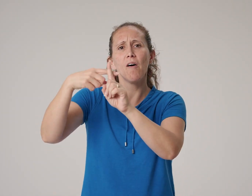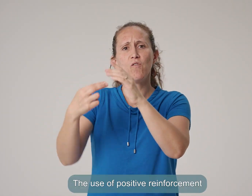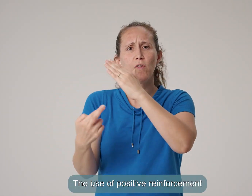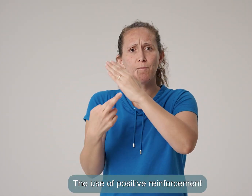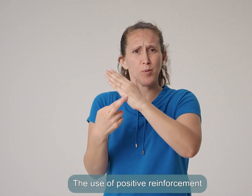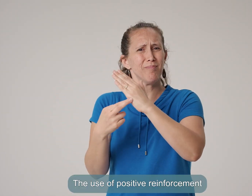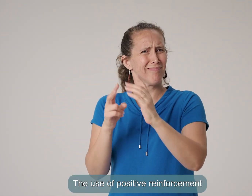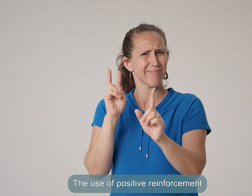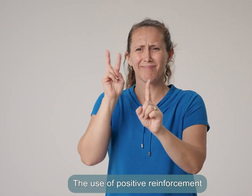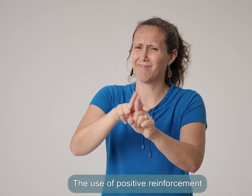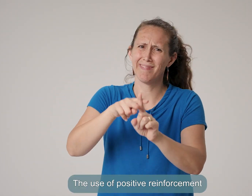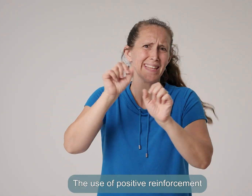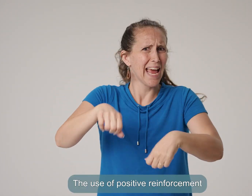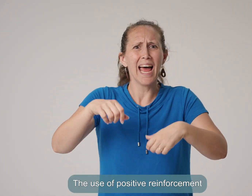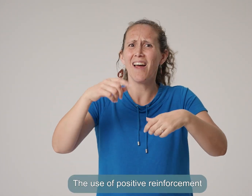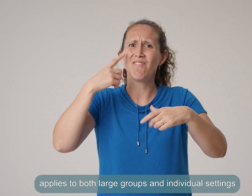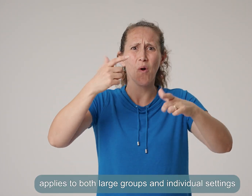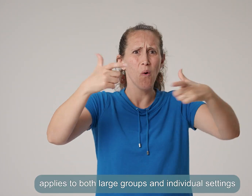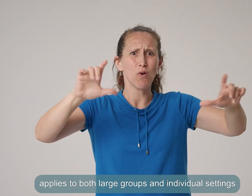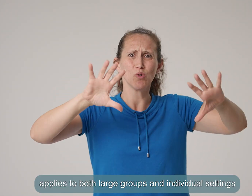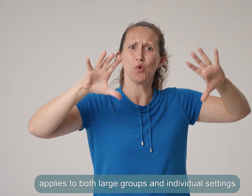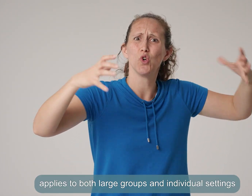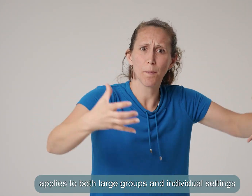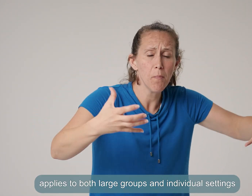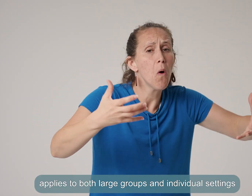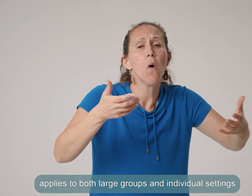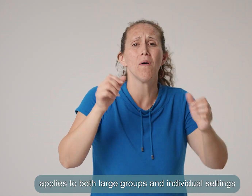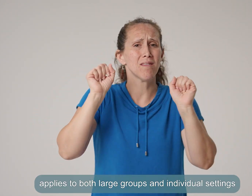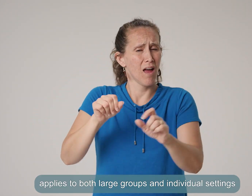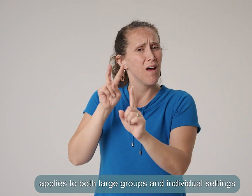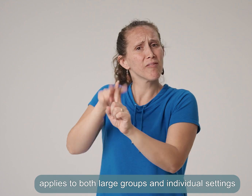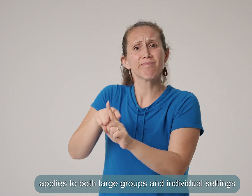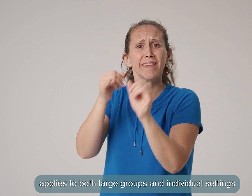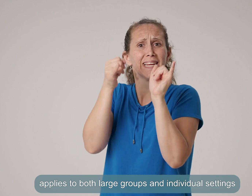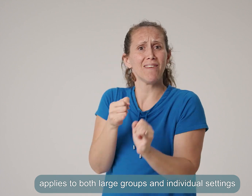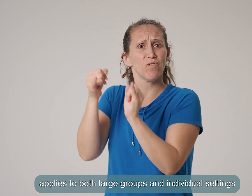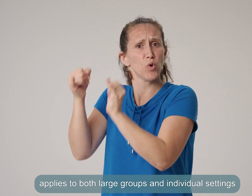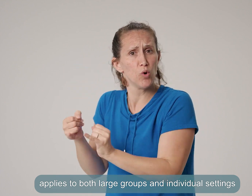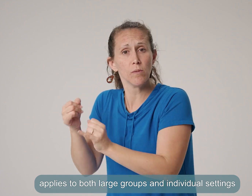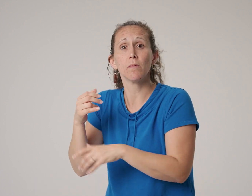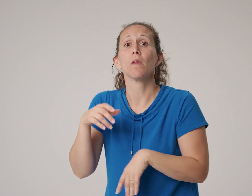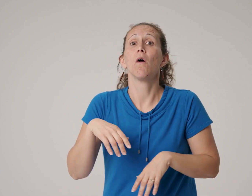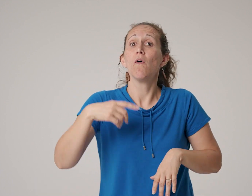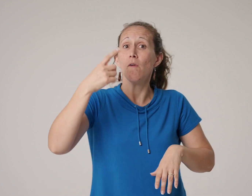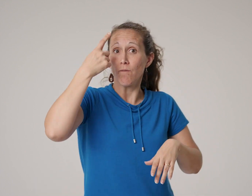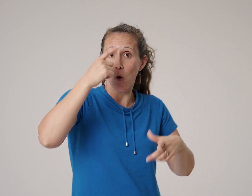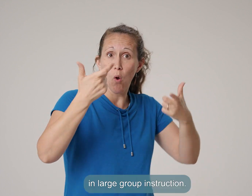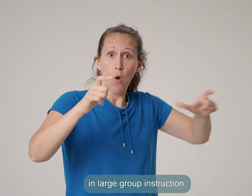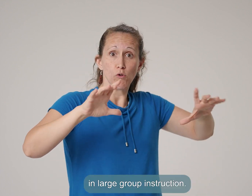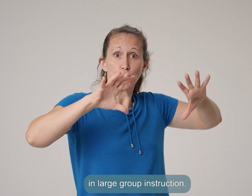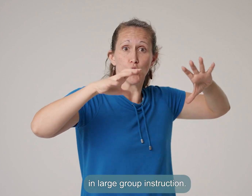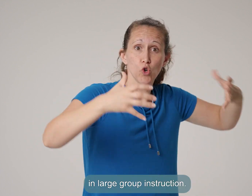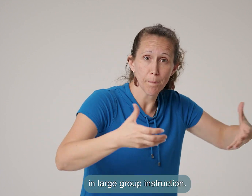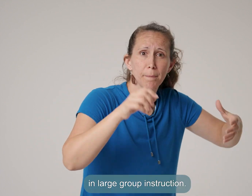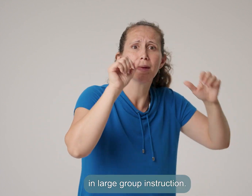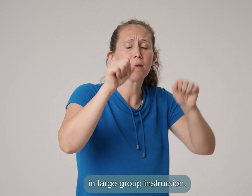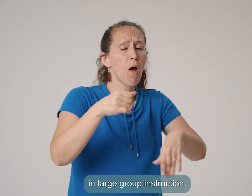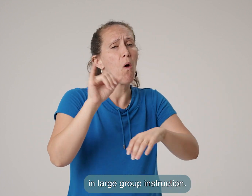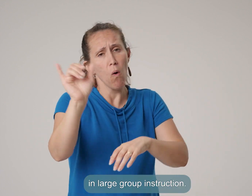The use of positive reinforcement applies to both large groups and individual settings. In large group instruction,